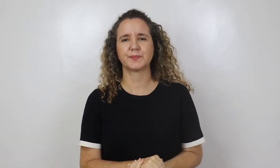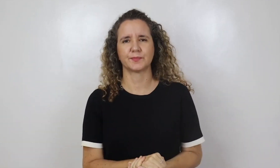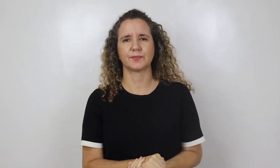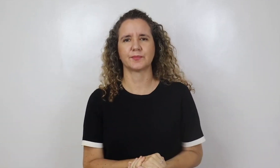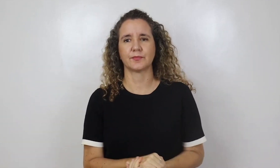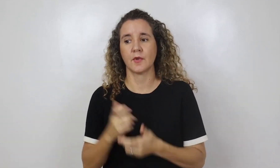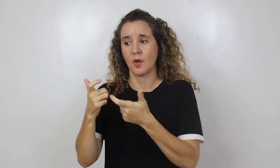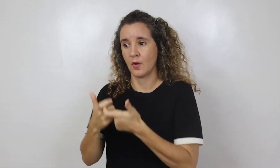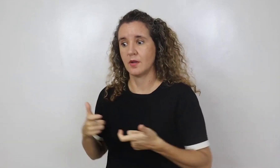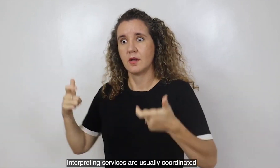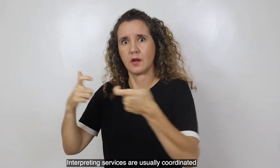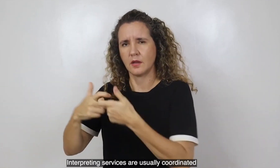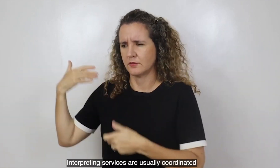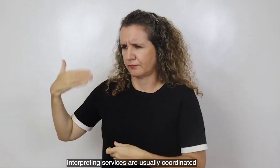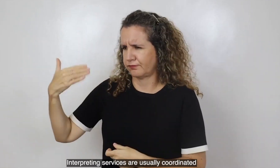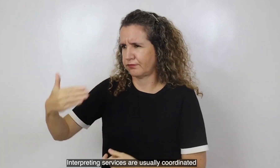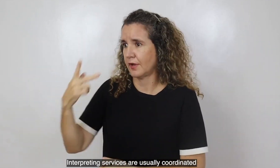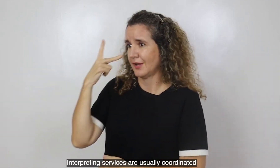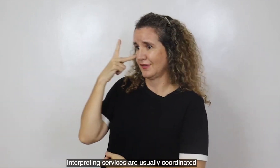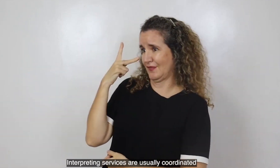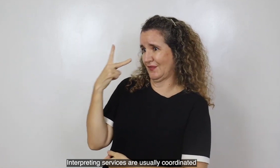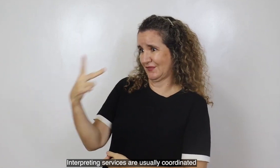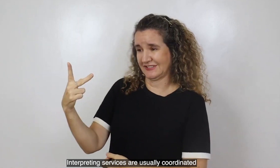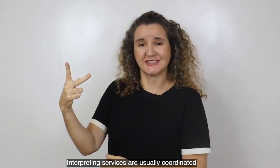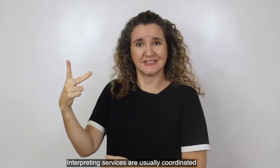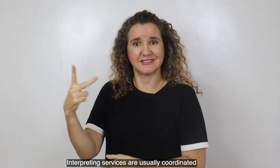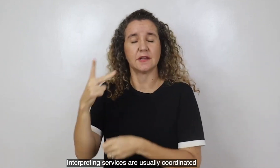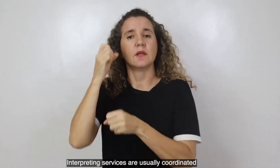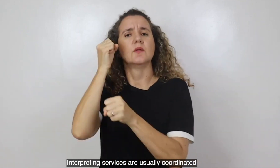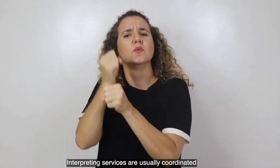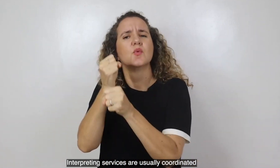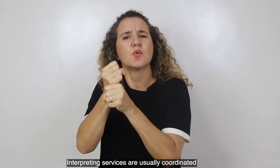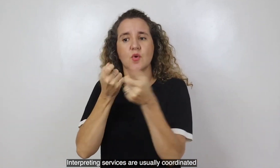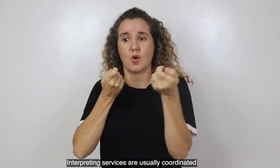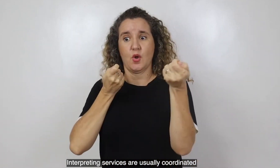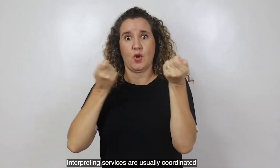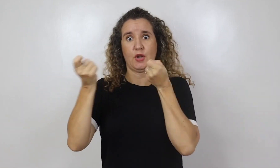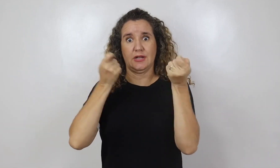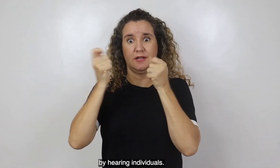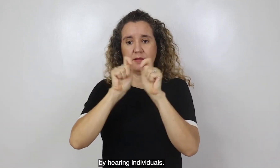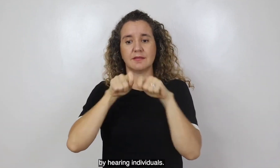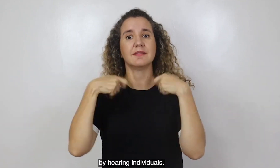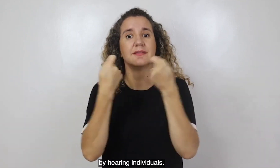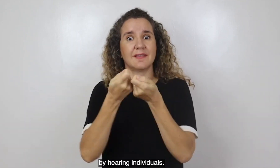Interpreting services are usually coordinated by hearing individuals.